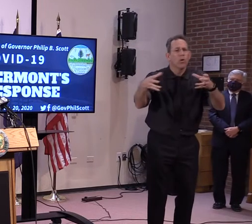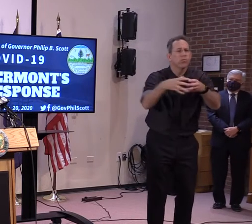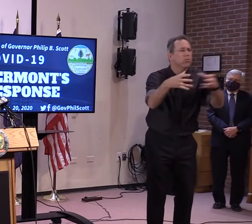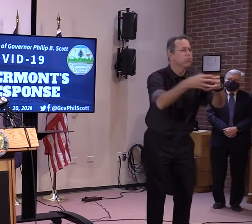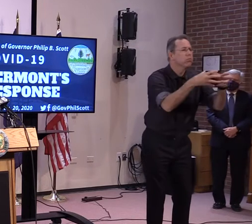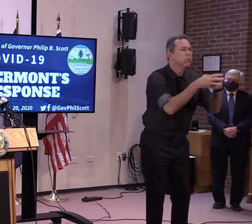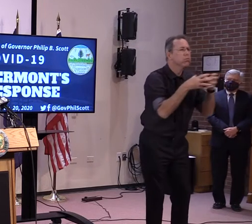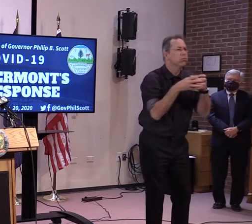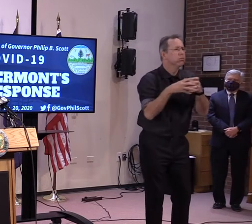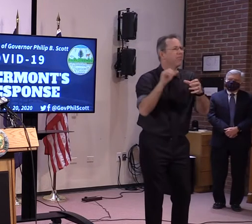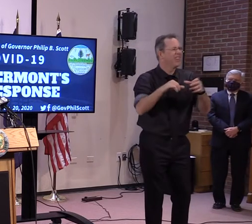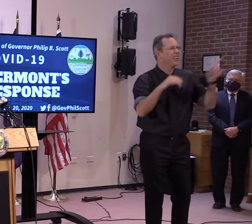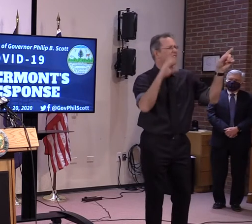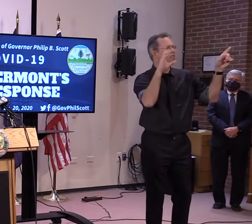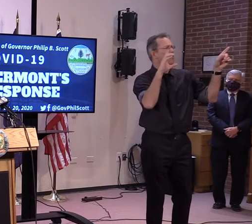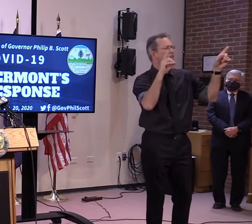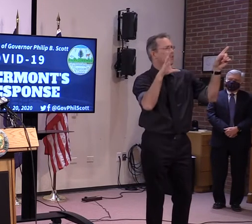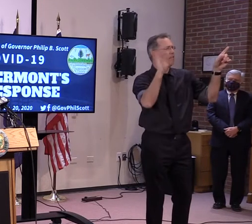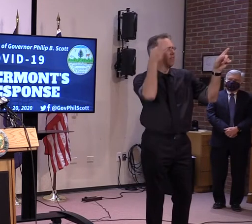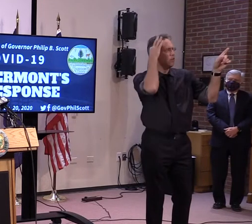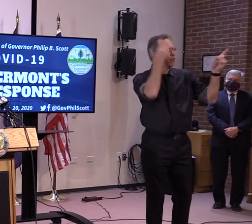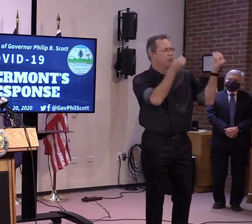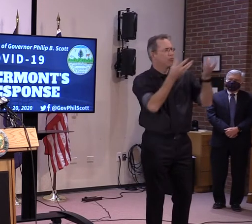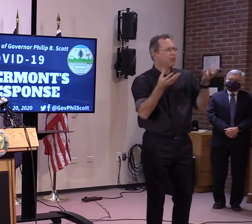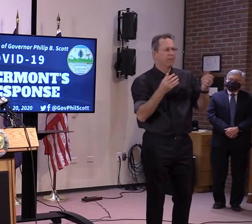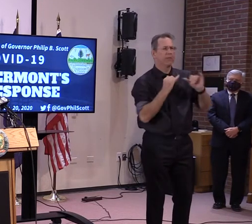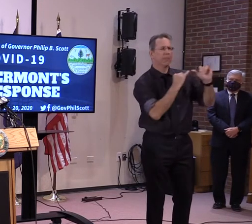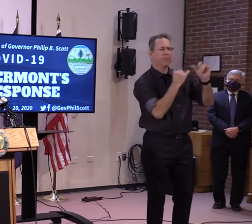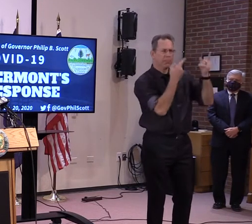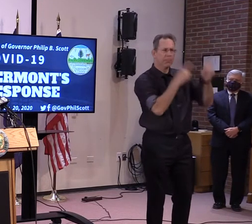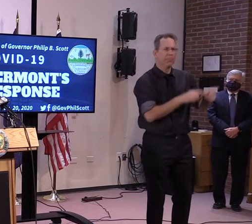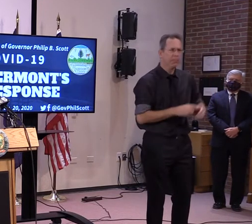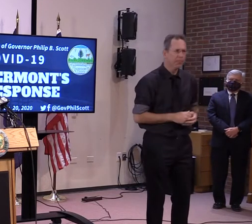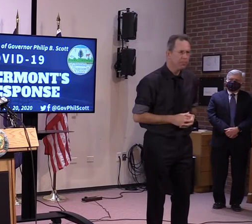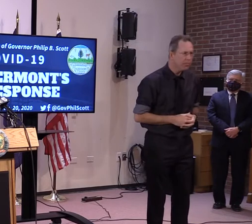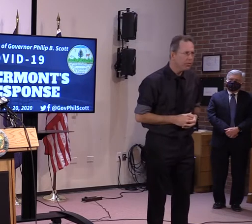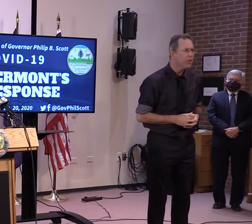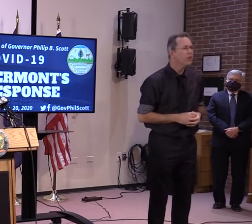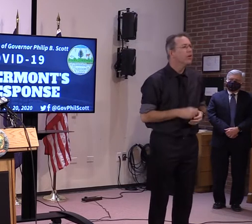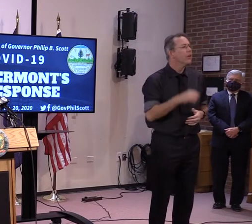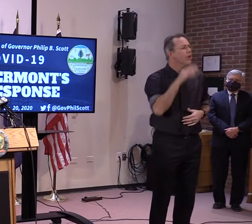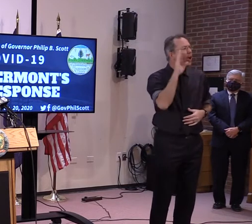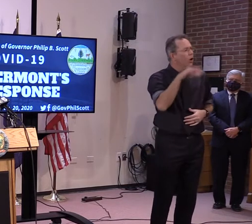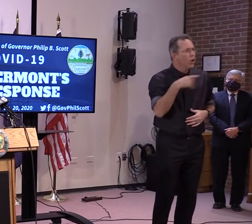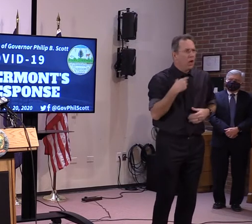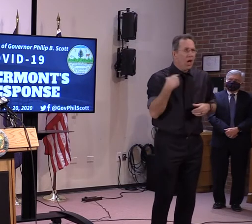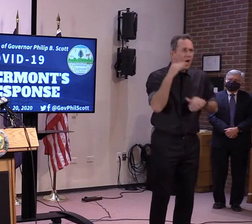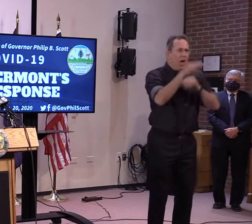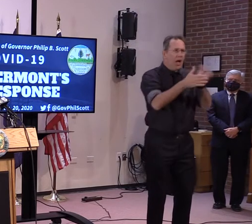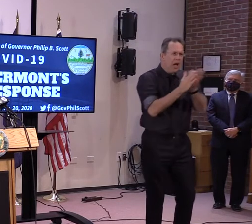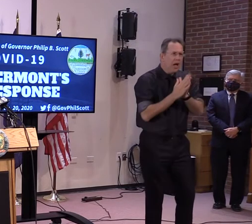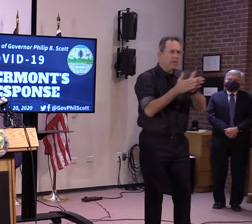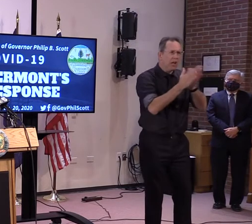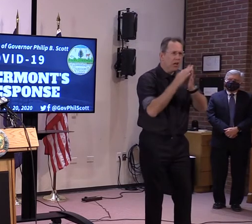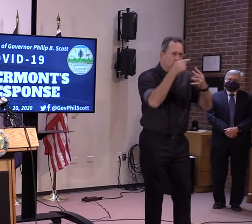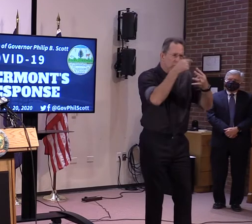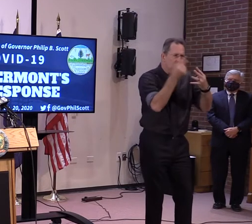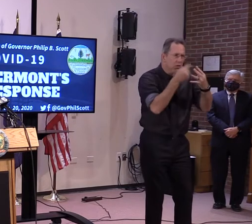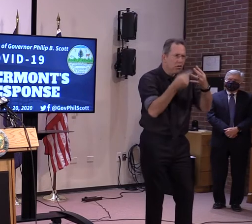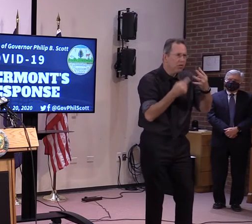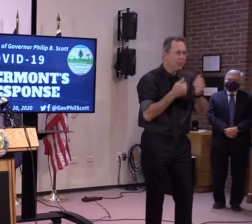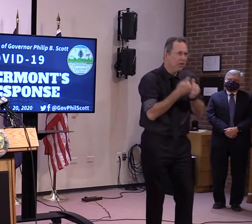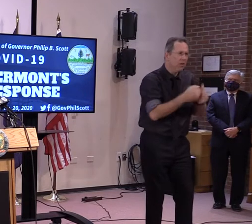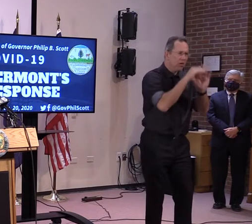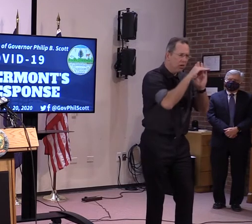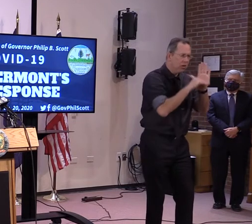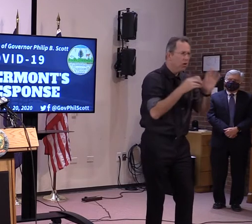Look, I know we're asking a lot, and it's hard, but as Dr. Fauci has said, there is light